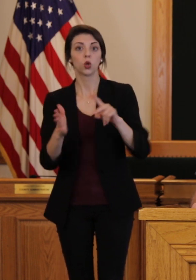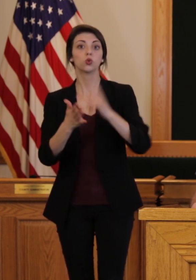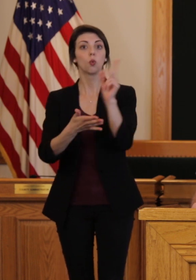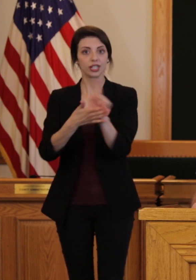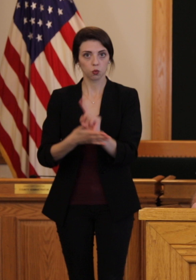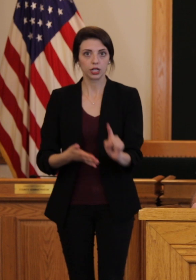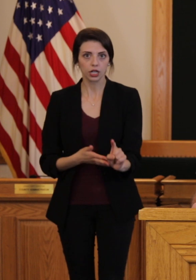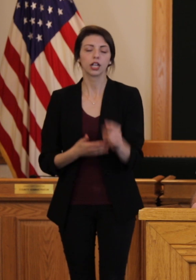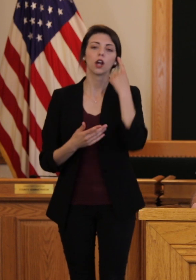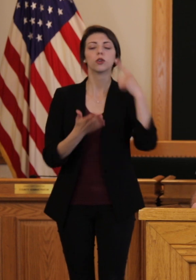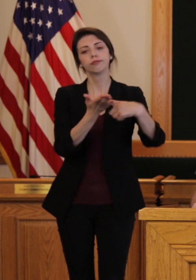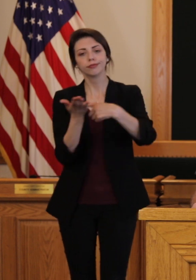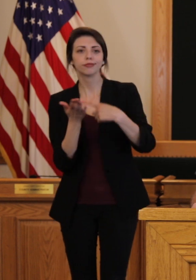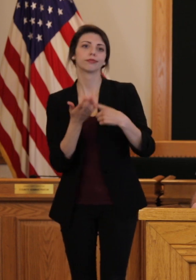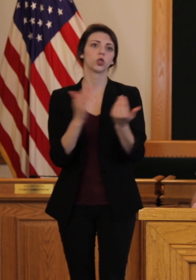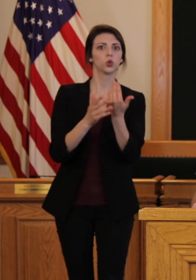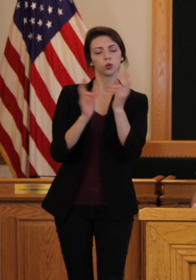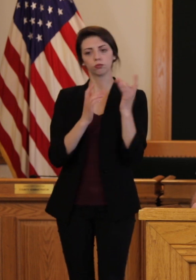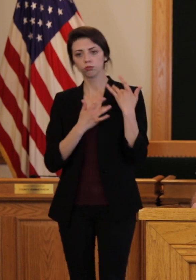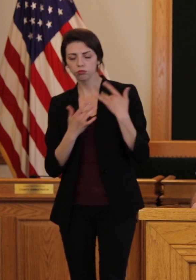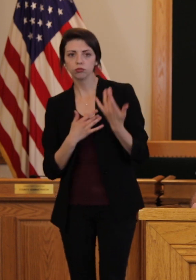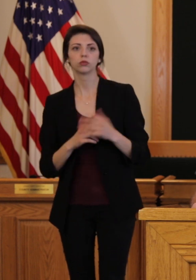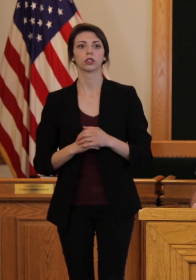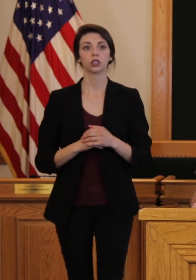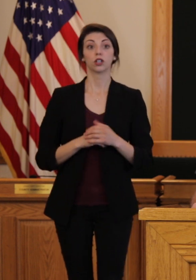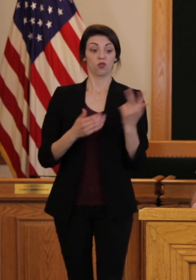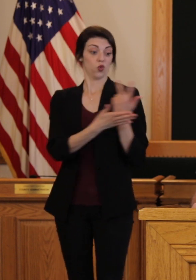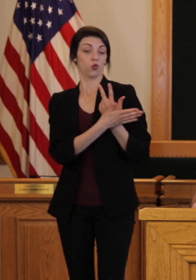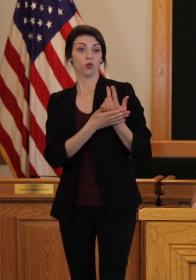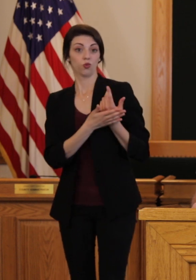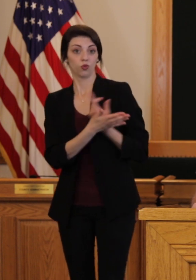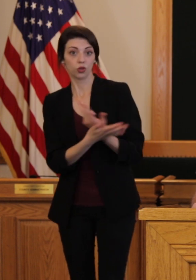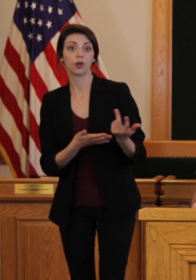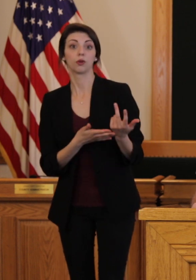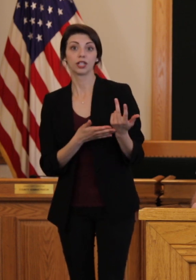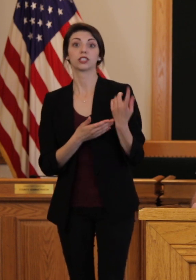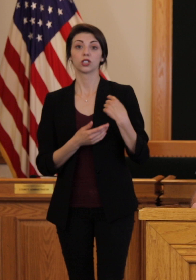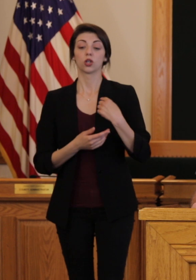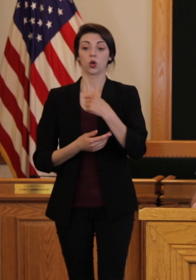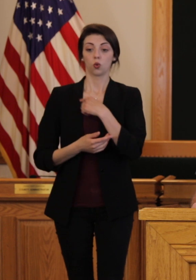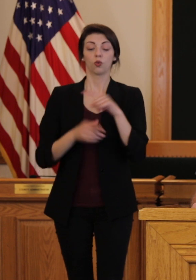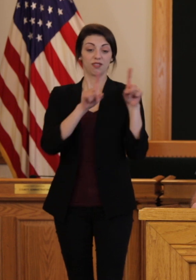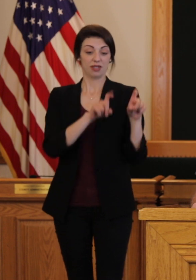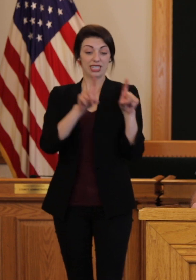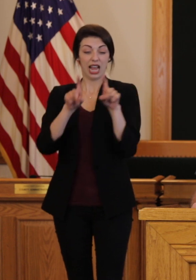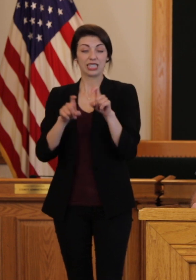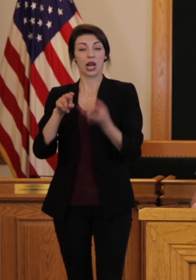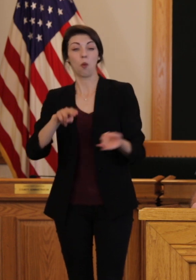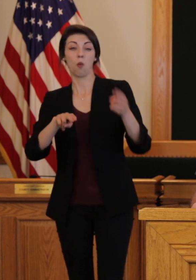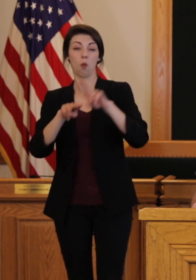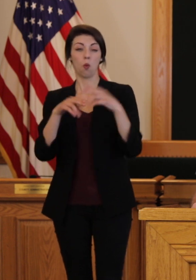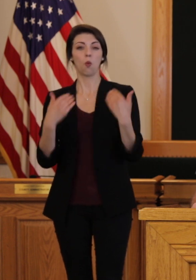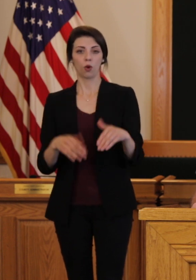information. Over the past 3 weeks, the region's testing capacity and Oswego County's testing capacity have increased